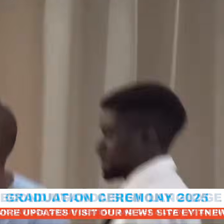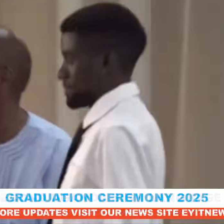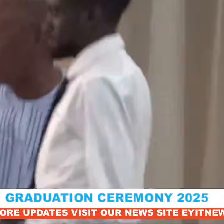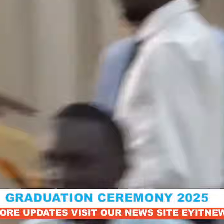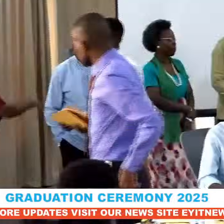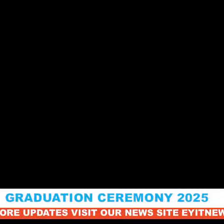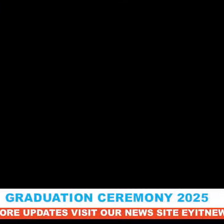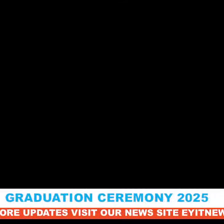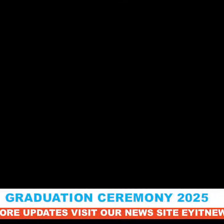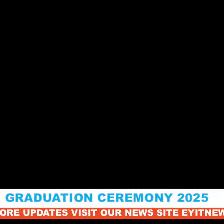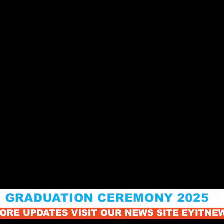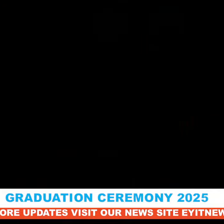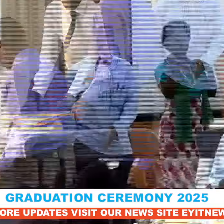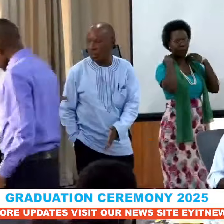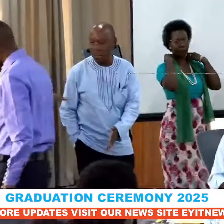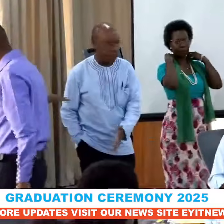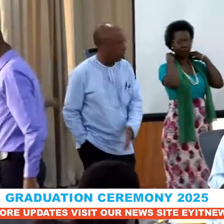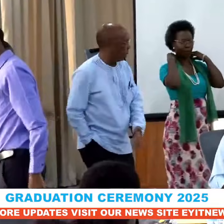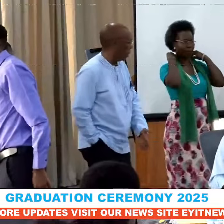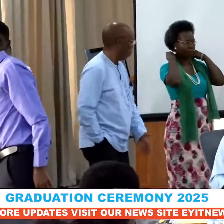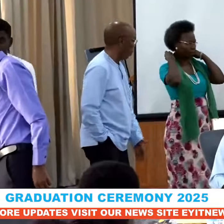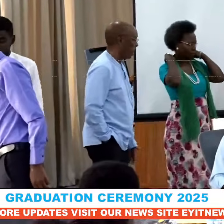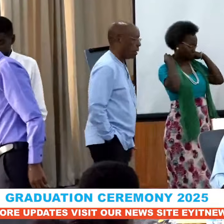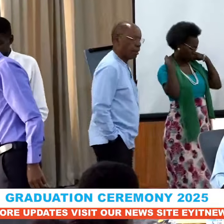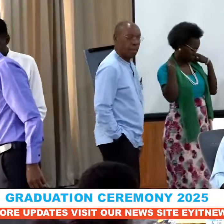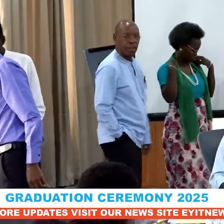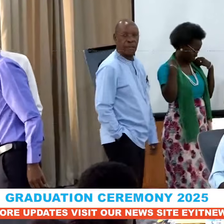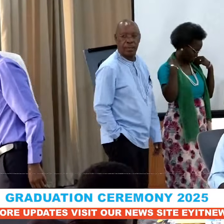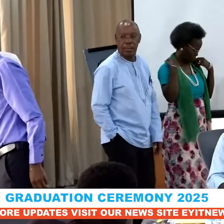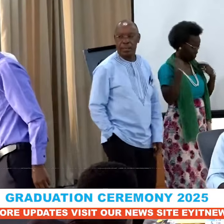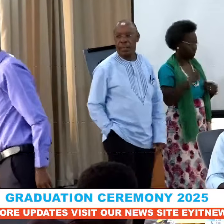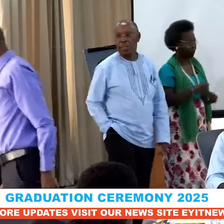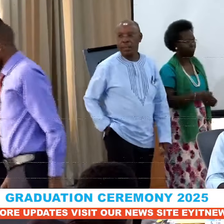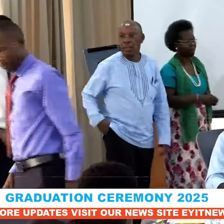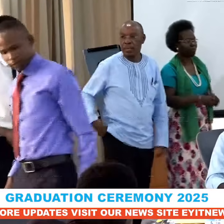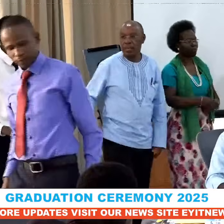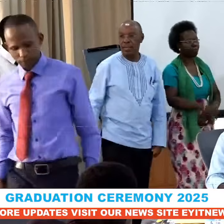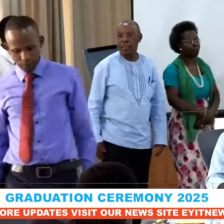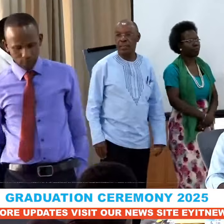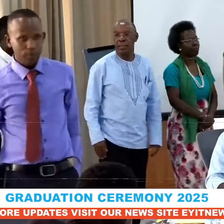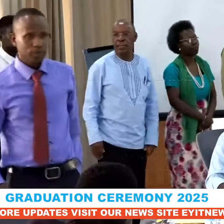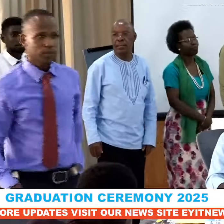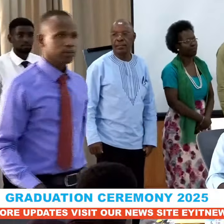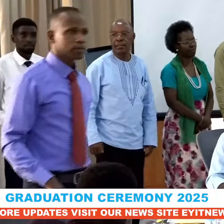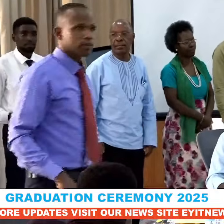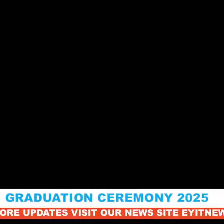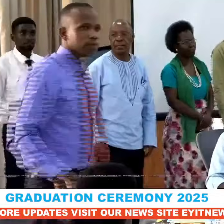extend a little bit there. You extend a little bit there. So.